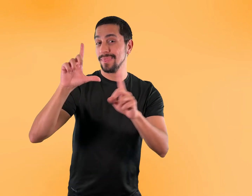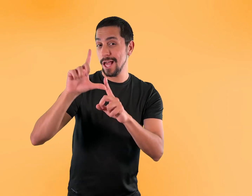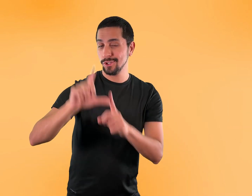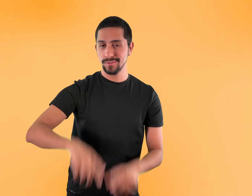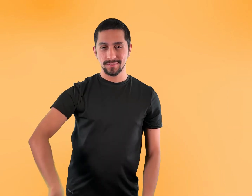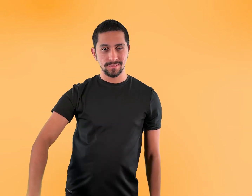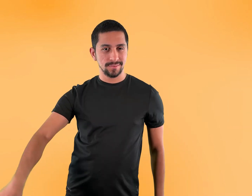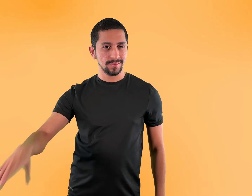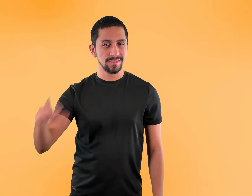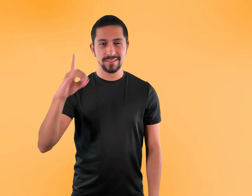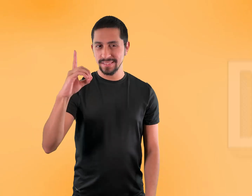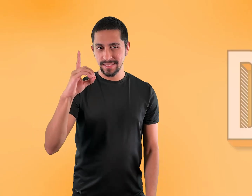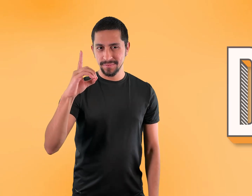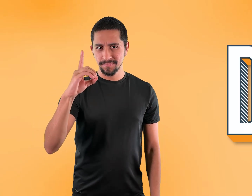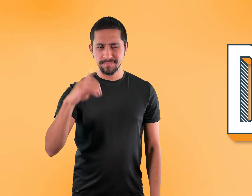For the letter D,